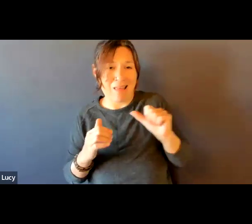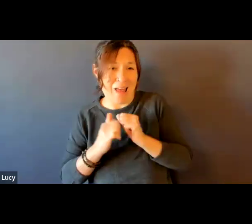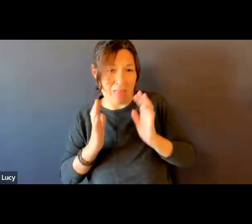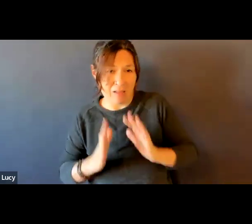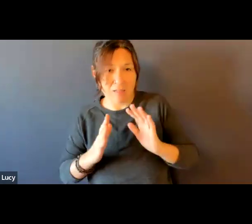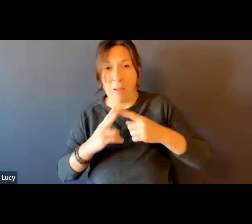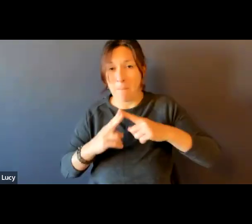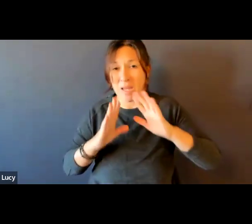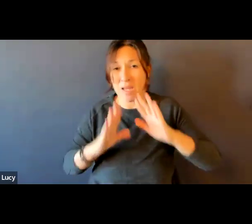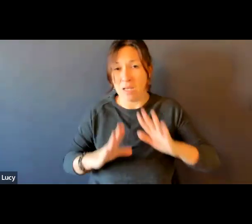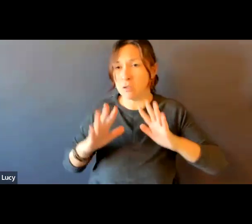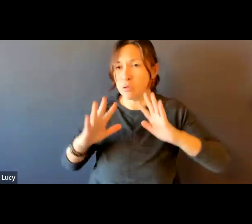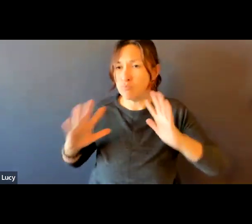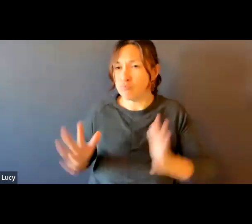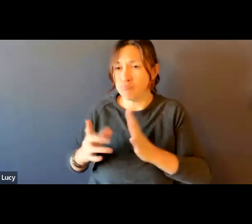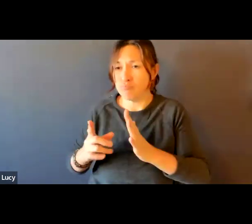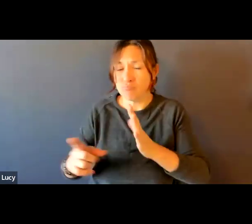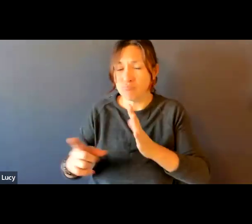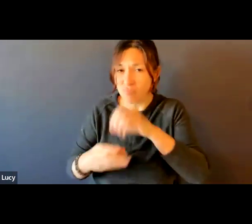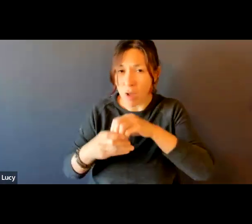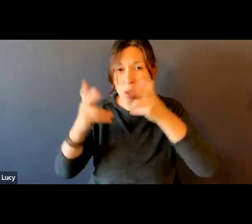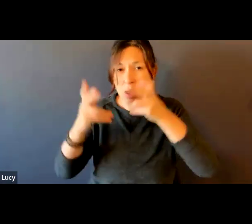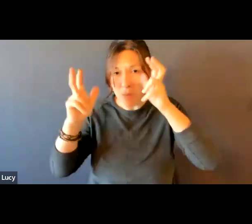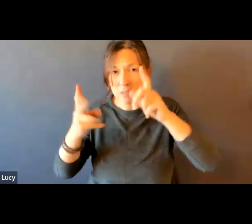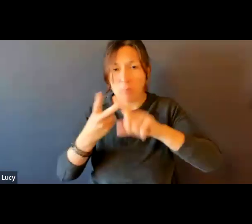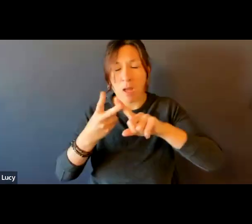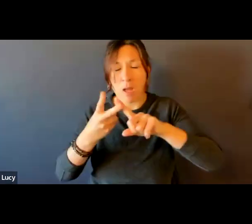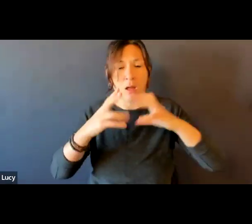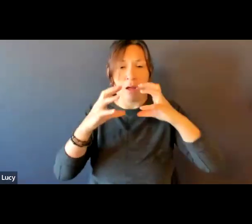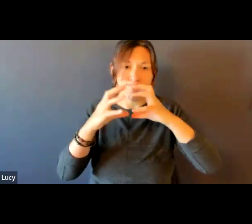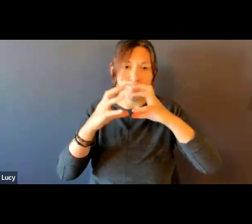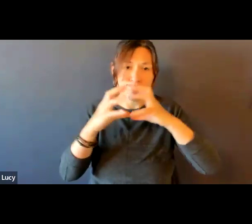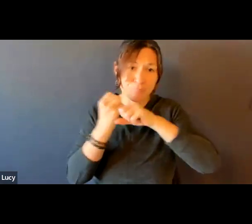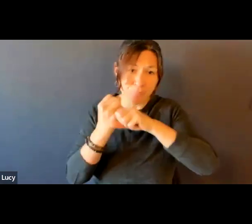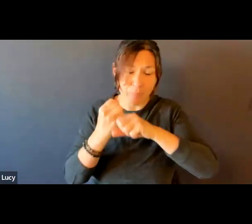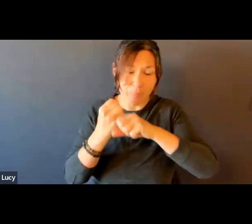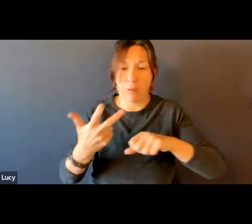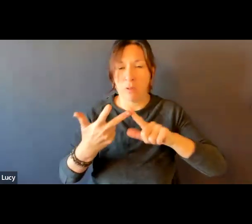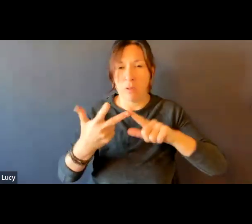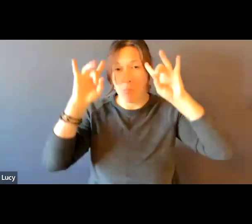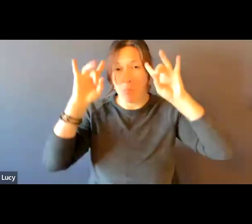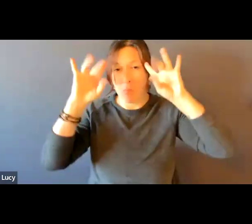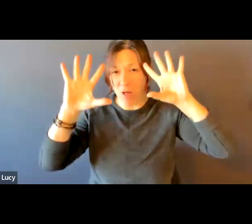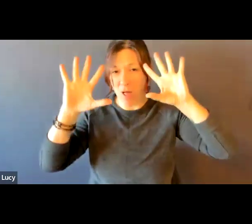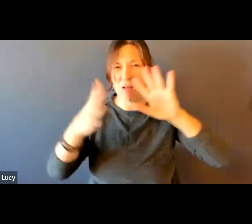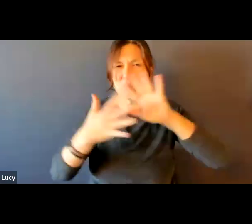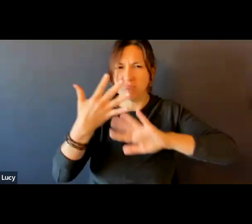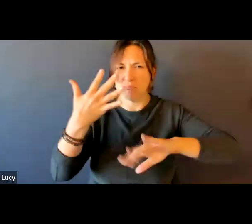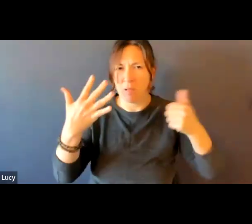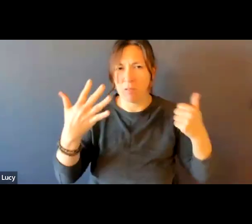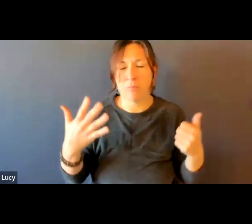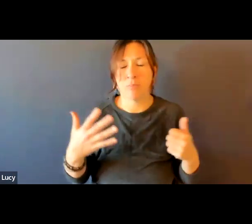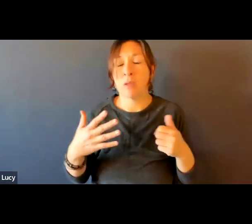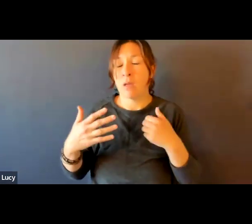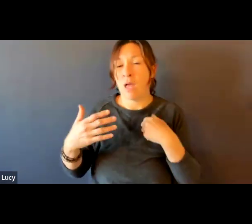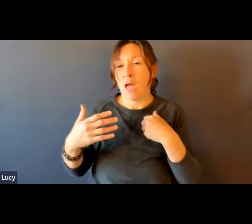and nurture their skills in basketball, softball, volleyball, and more. We are offering comprehensive